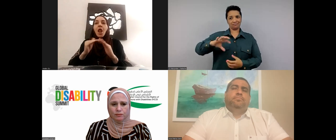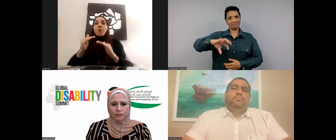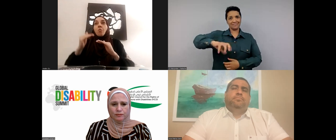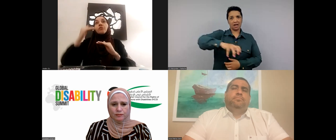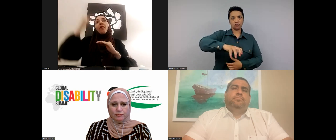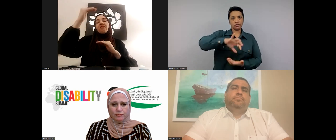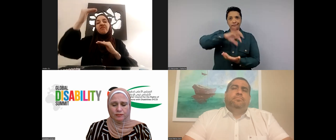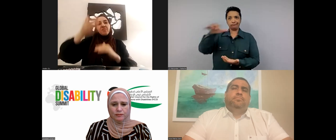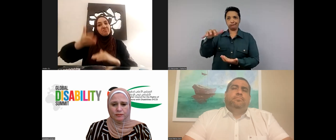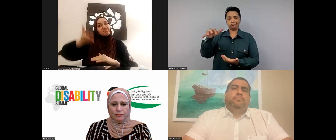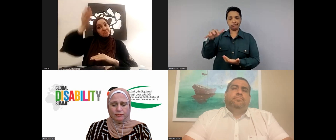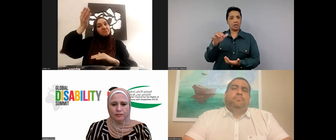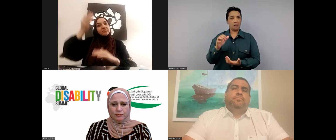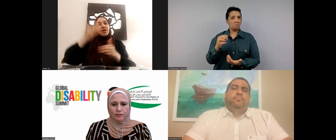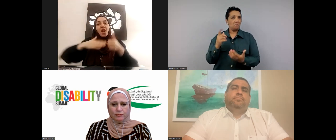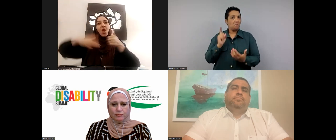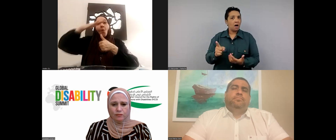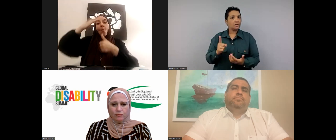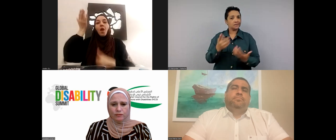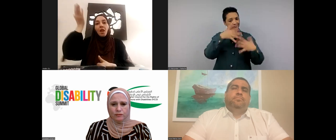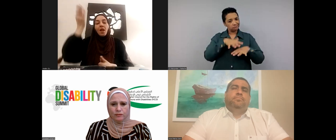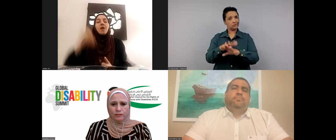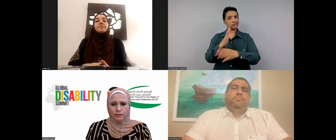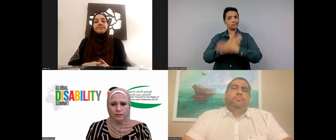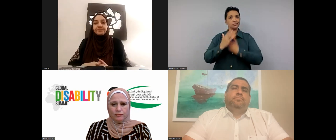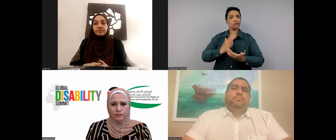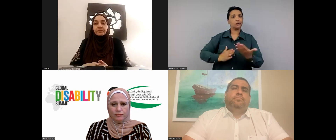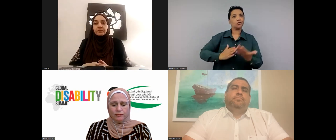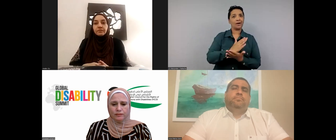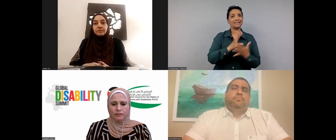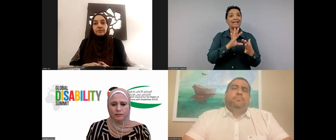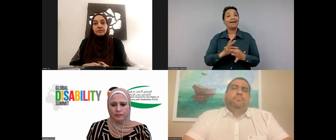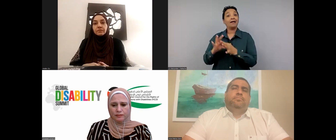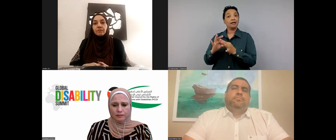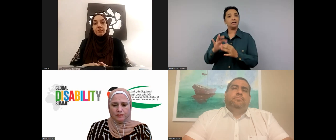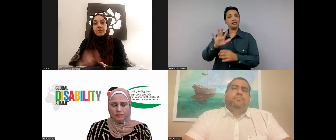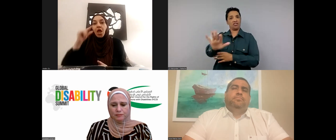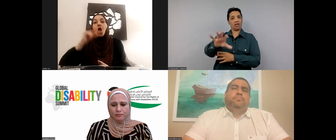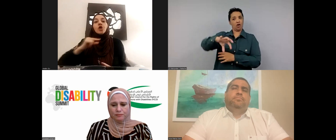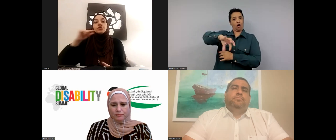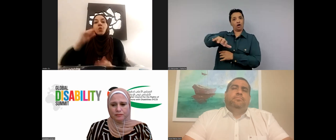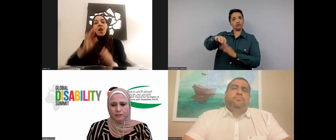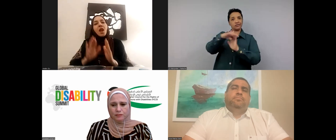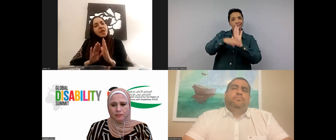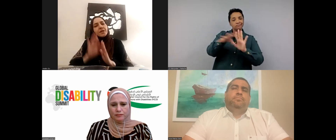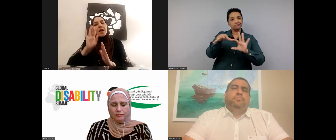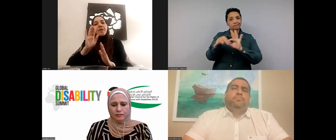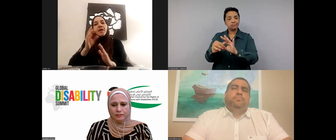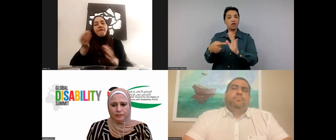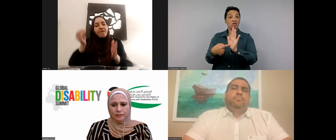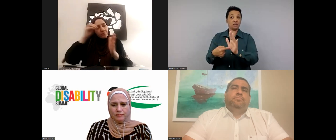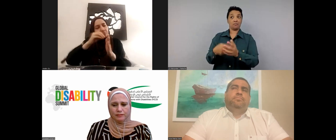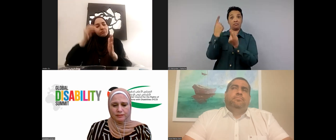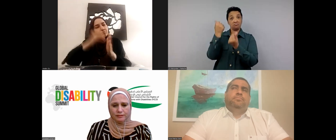mainstream the disability rights and the disability agenda within their national agenda, including budget, projects,